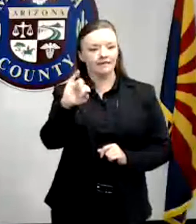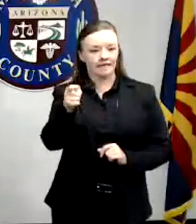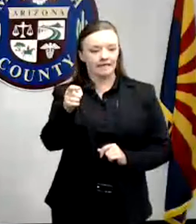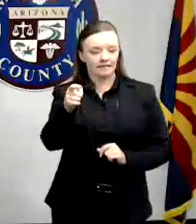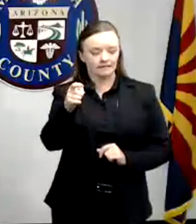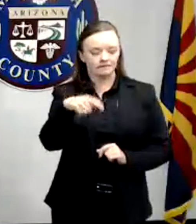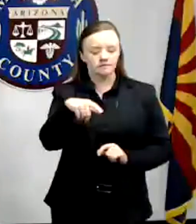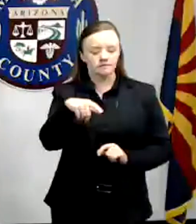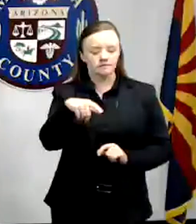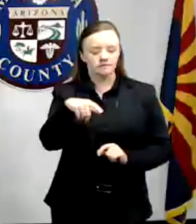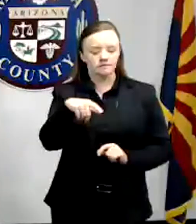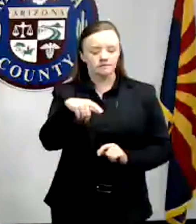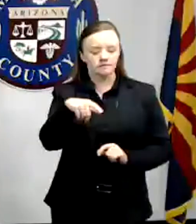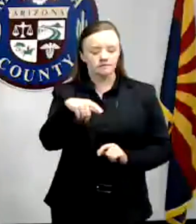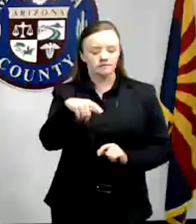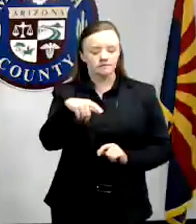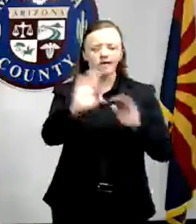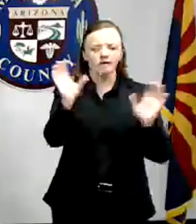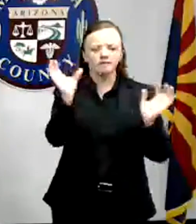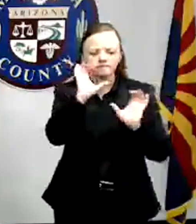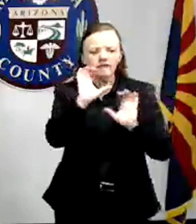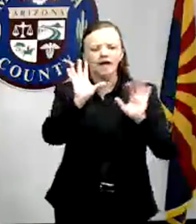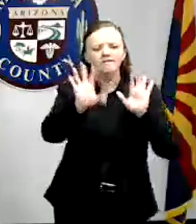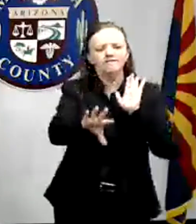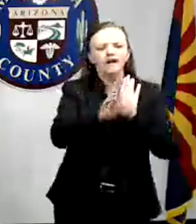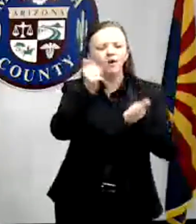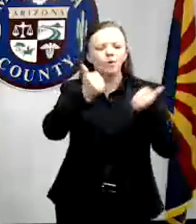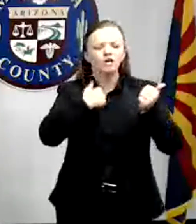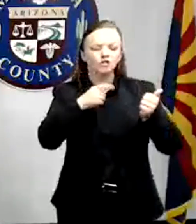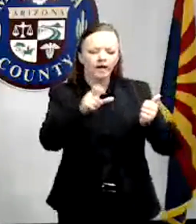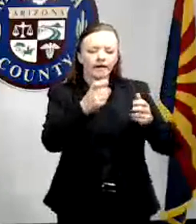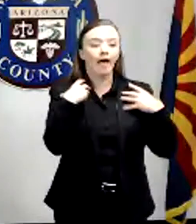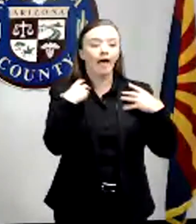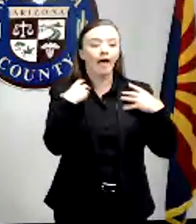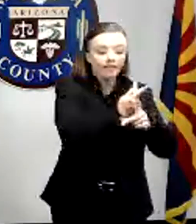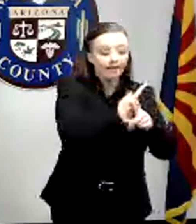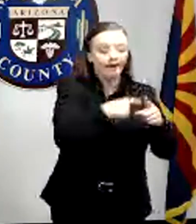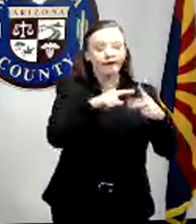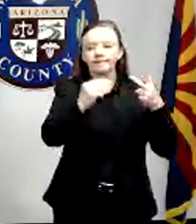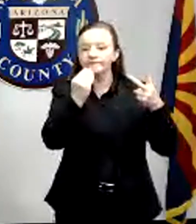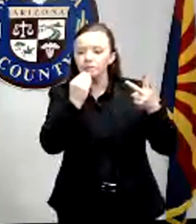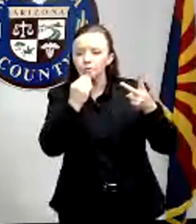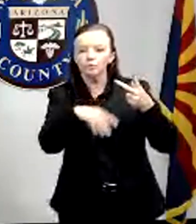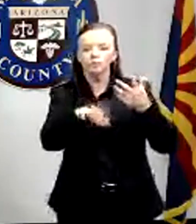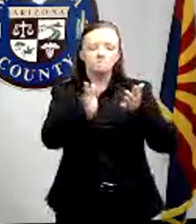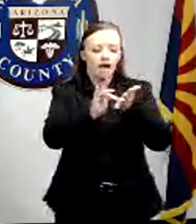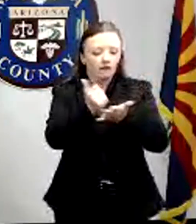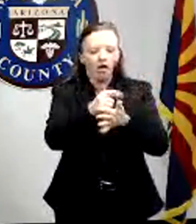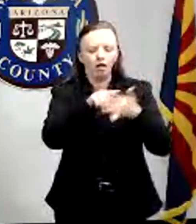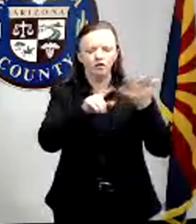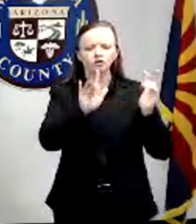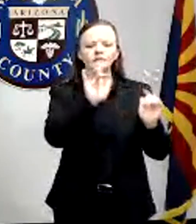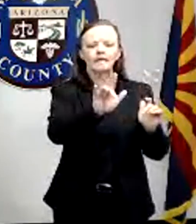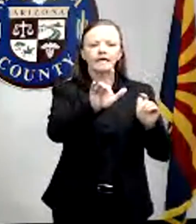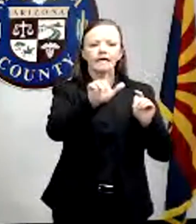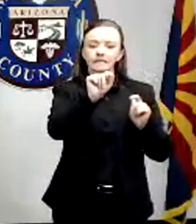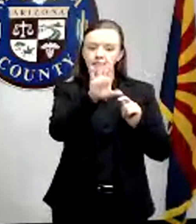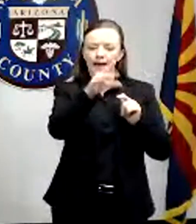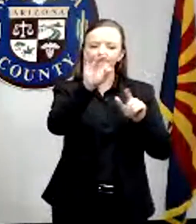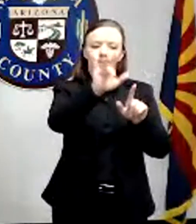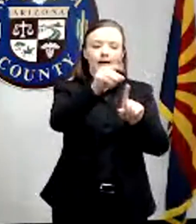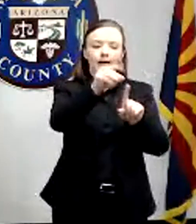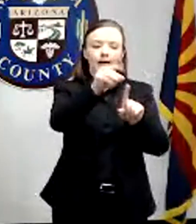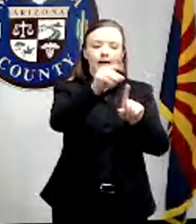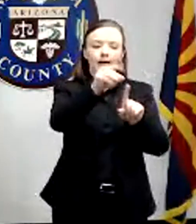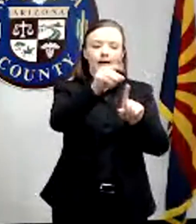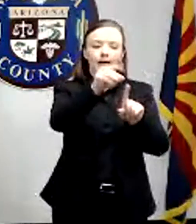what you're looking for, whether it's food or healthcare or anything in particular. You just click on the tab and it